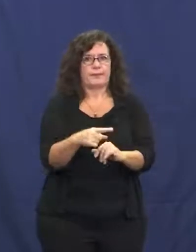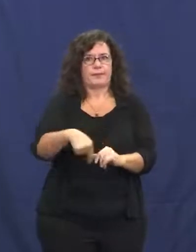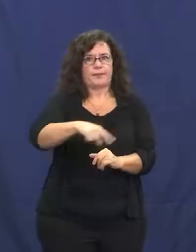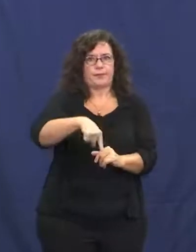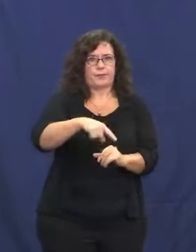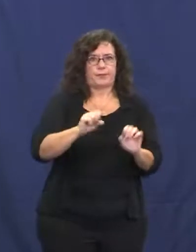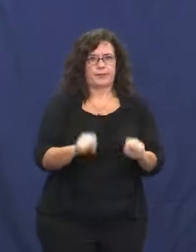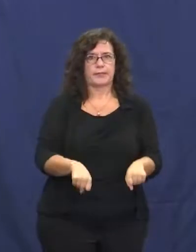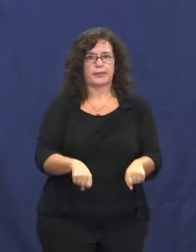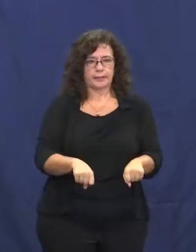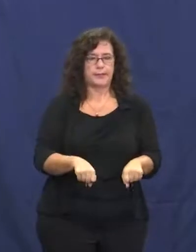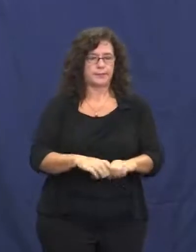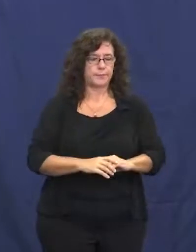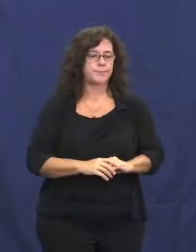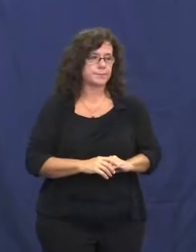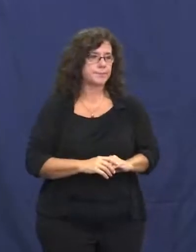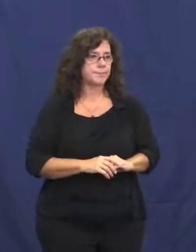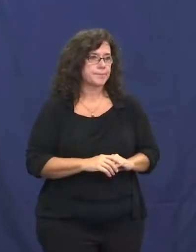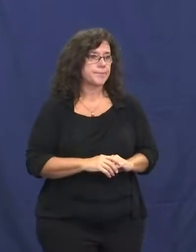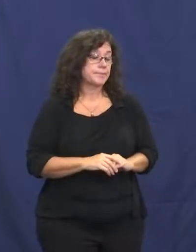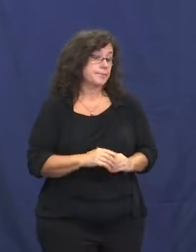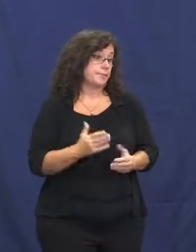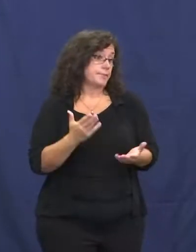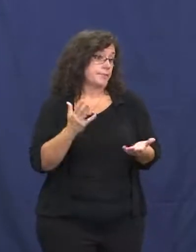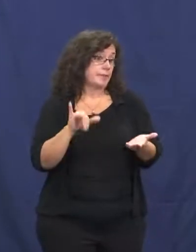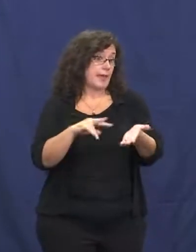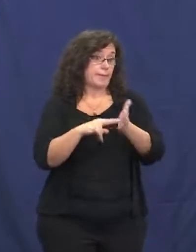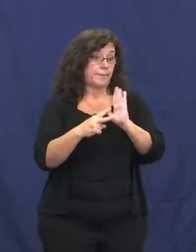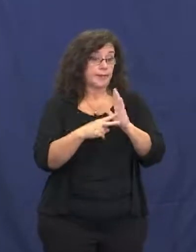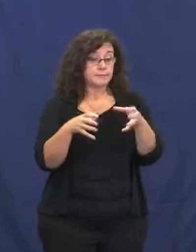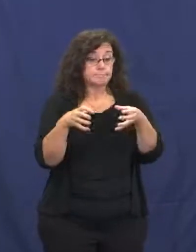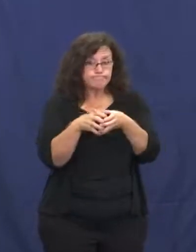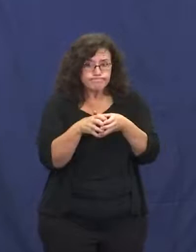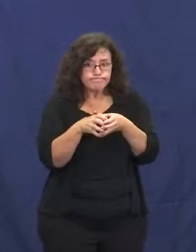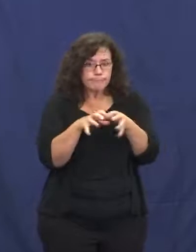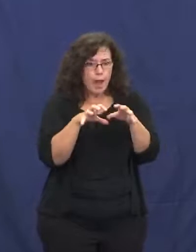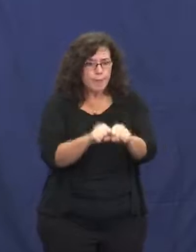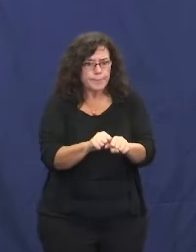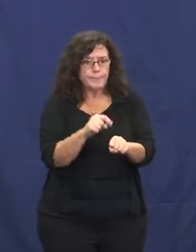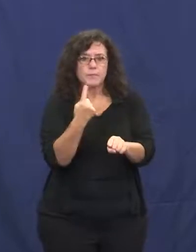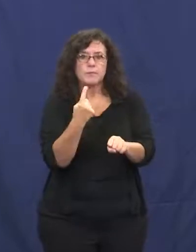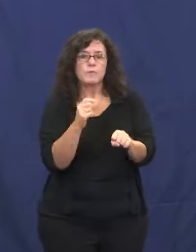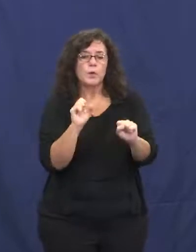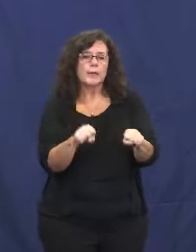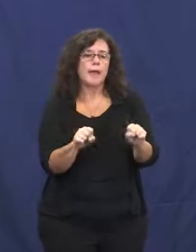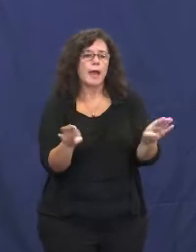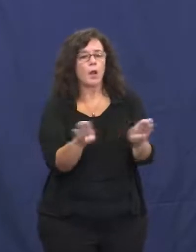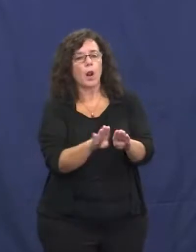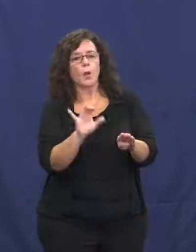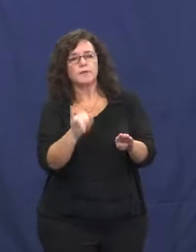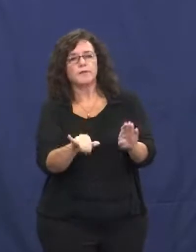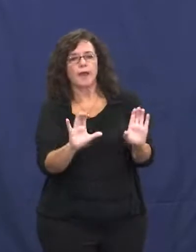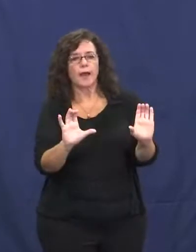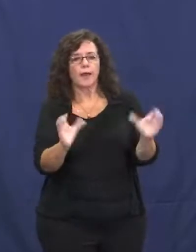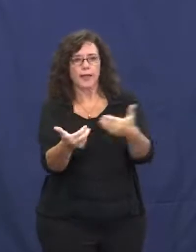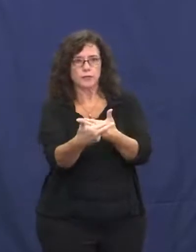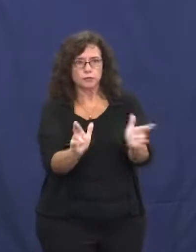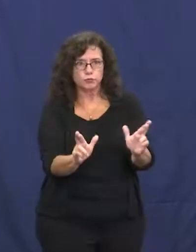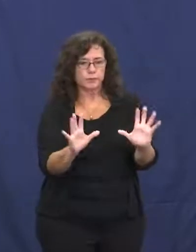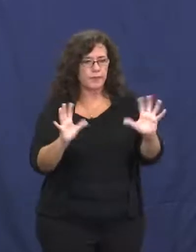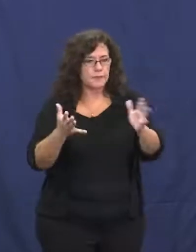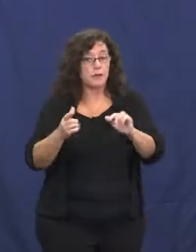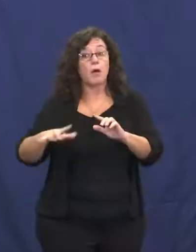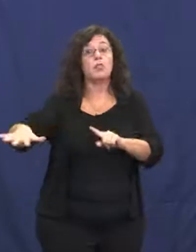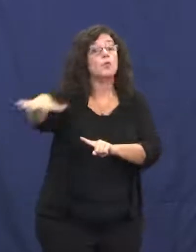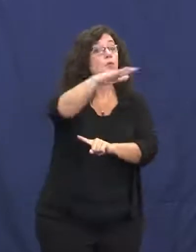a case, then we may not have to shut down the school. We may be able to shut down a classroom or a wing of that school and keep